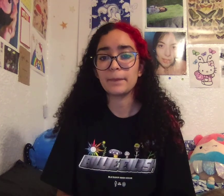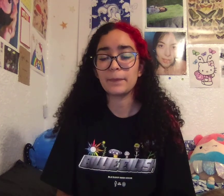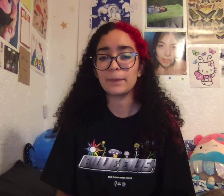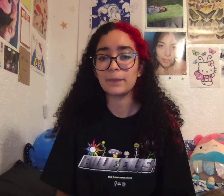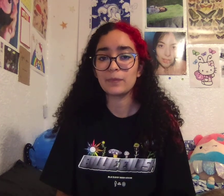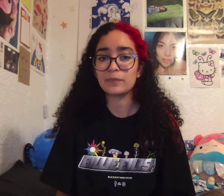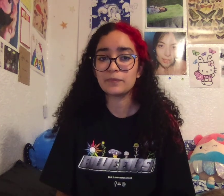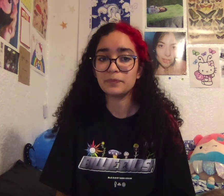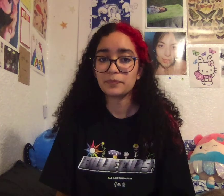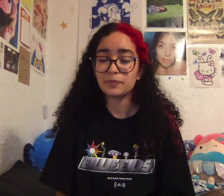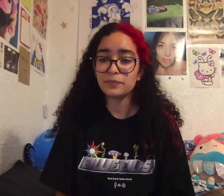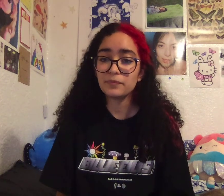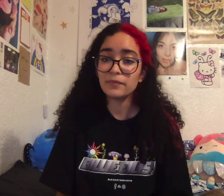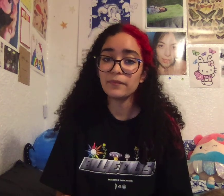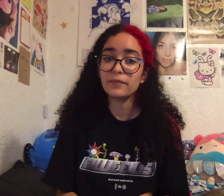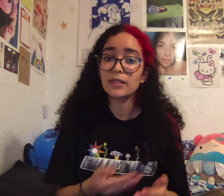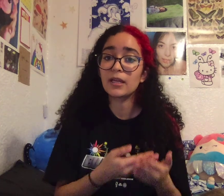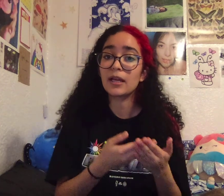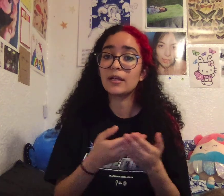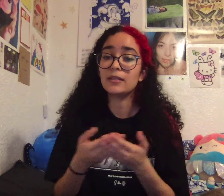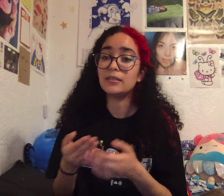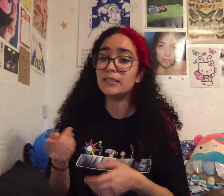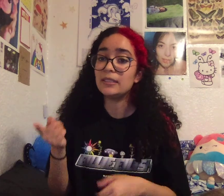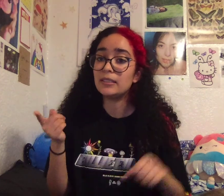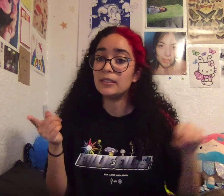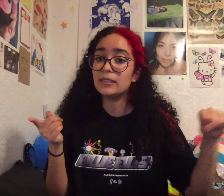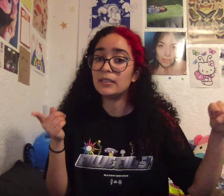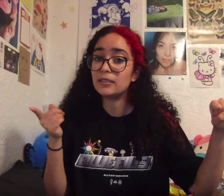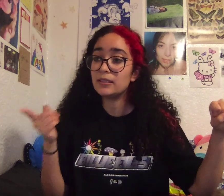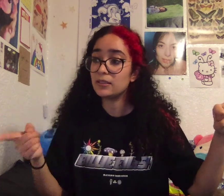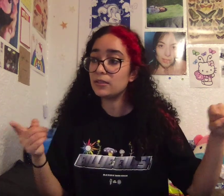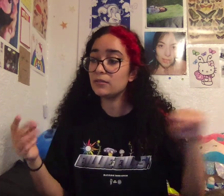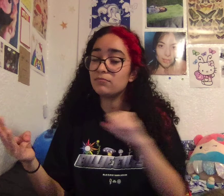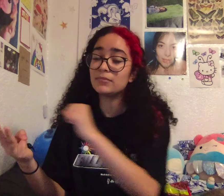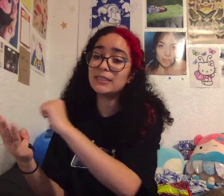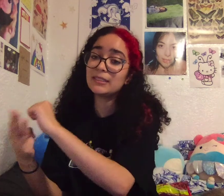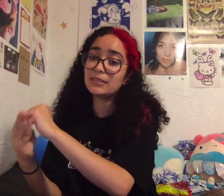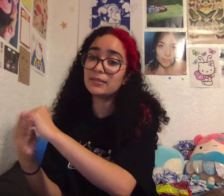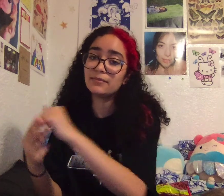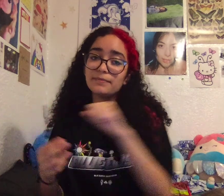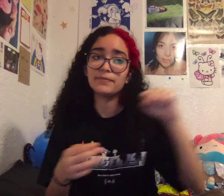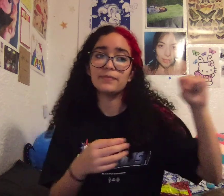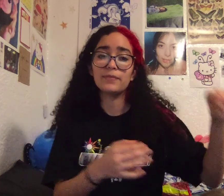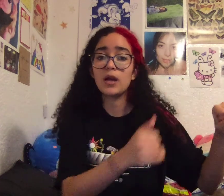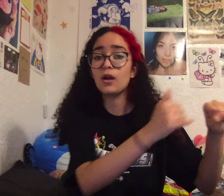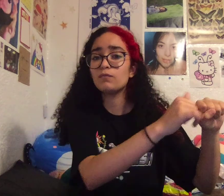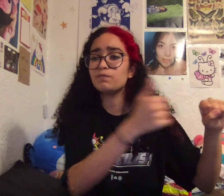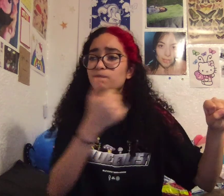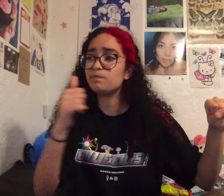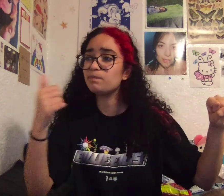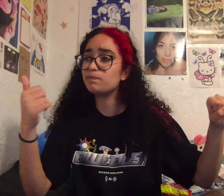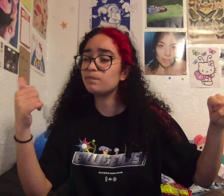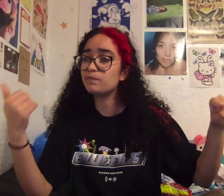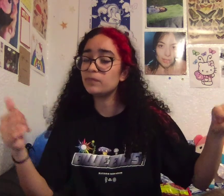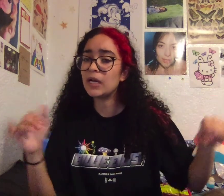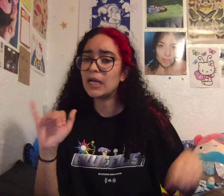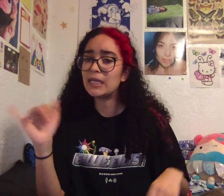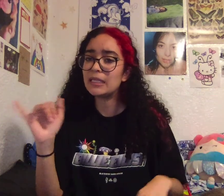So here is where Neptune is. It's the furthest planet from the Sun. Like Uranus, Neptune is a gas planet that